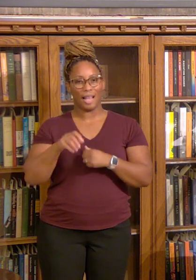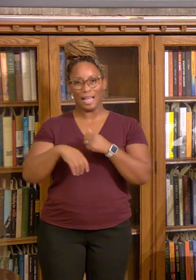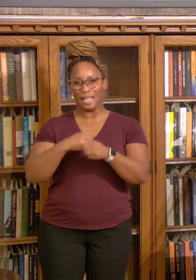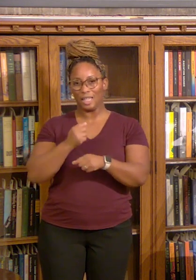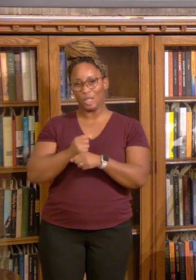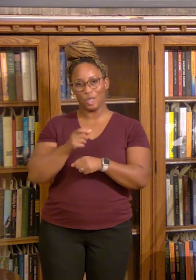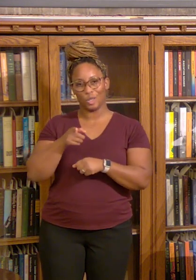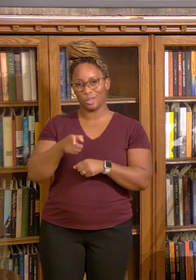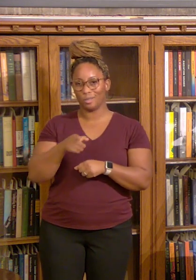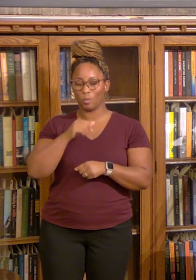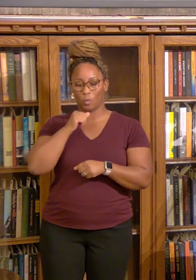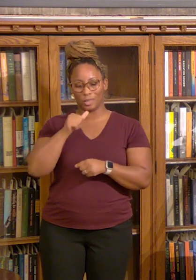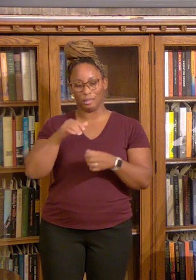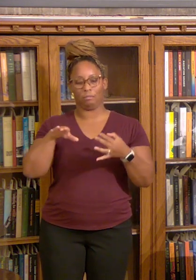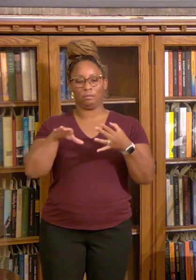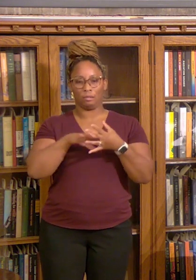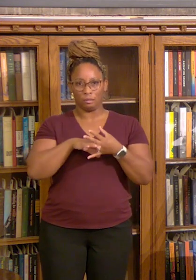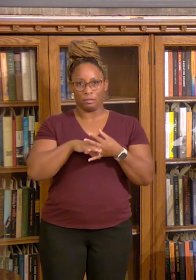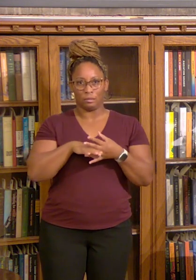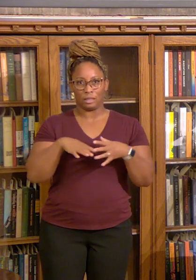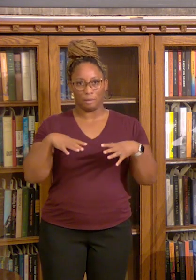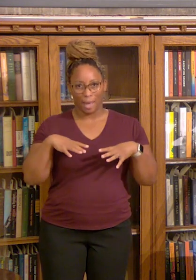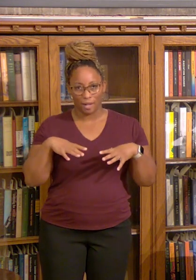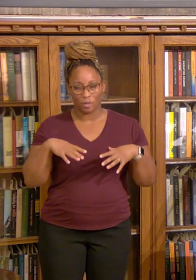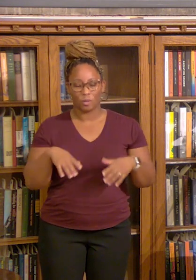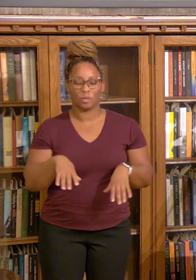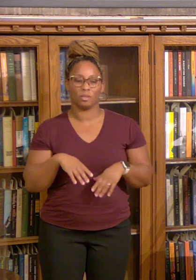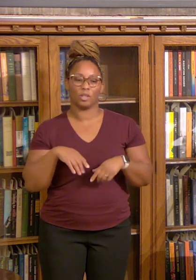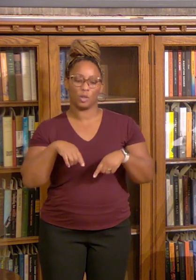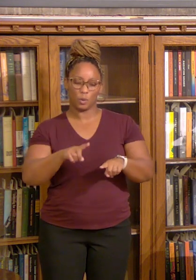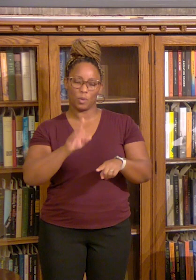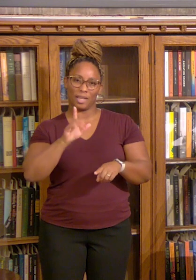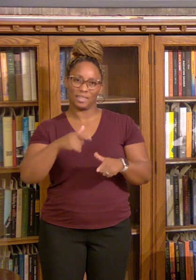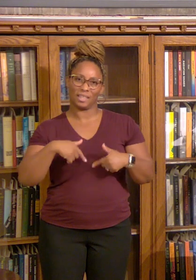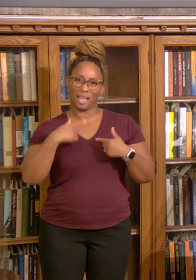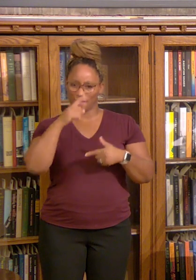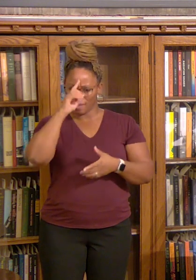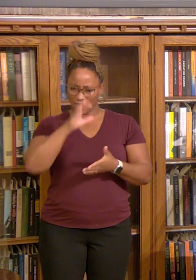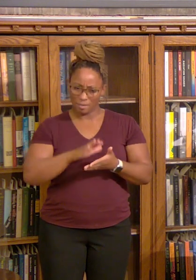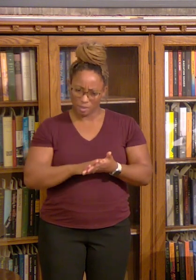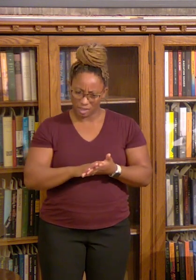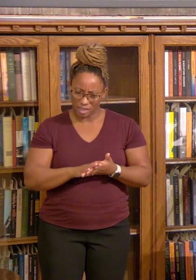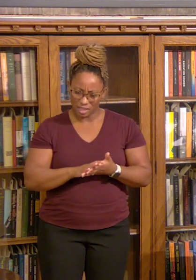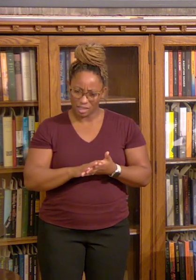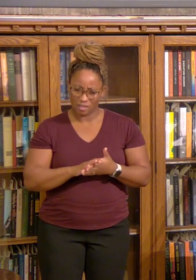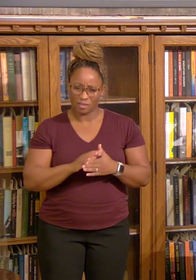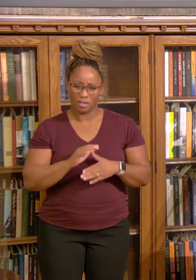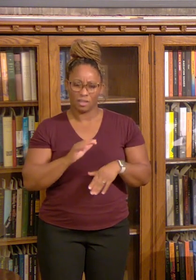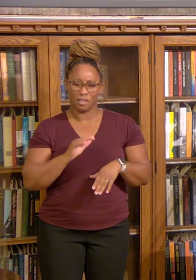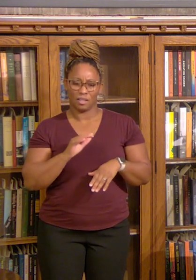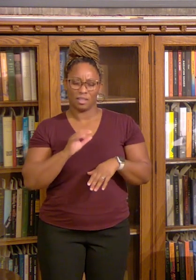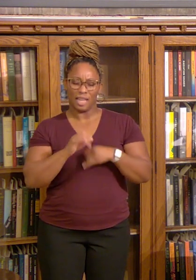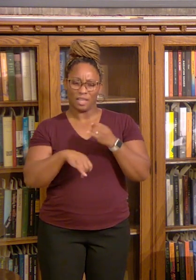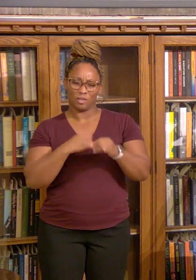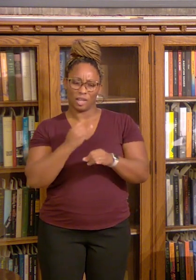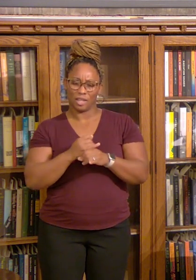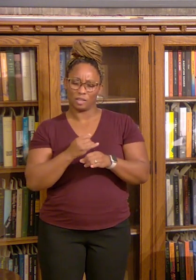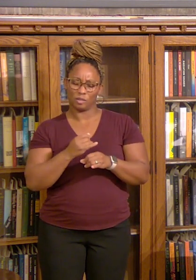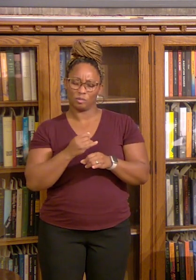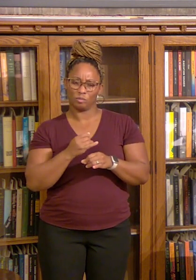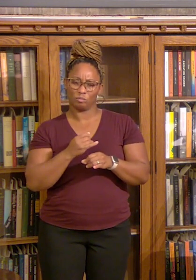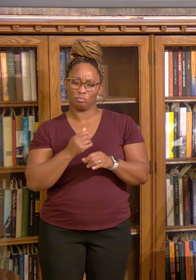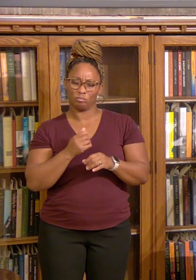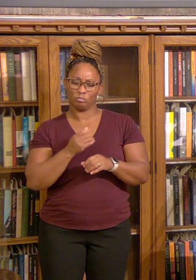be sabatical throughout his life he profoundly believed the international audience is offered one of the most powerful leevers to